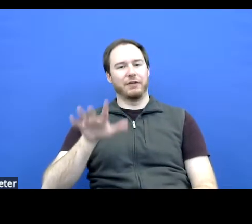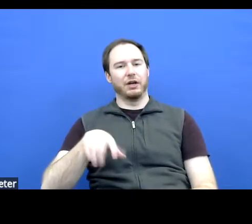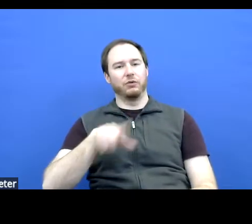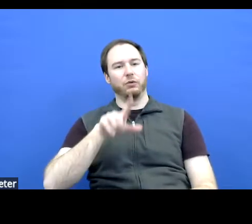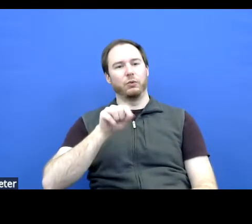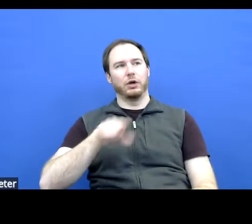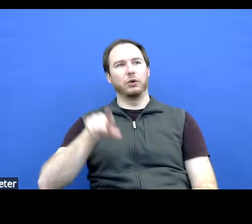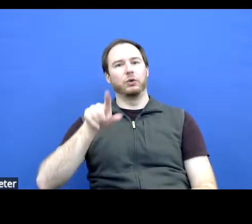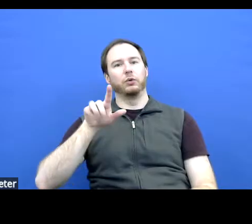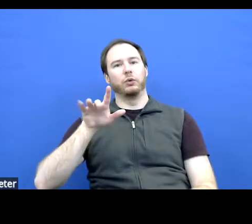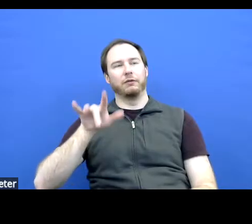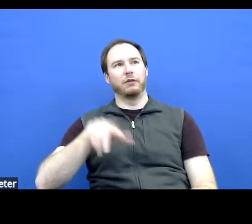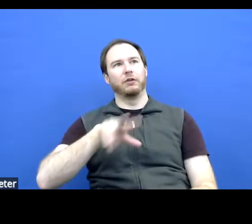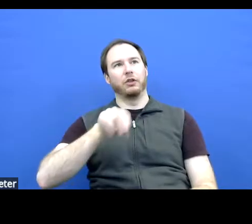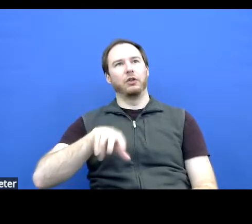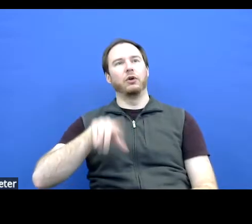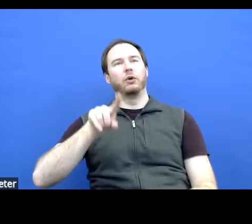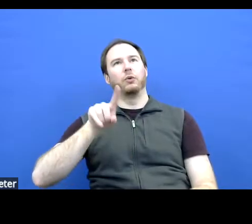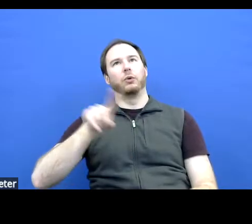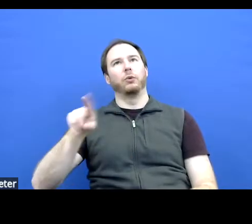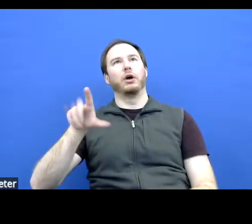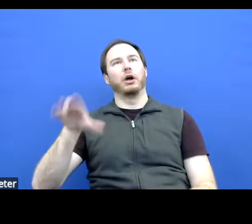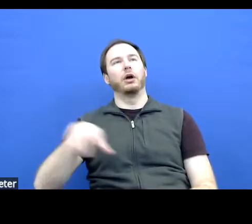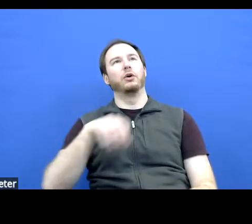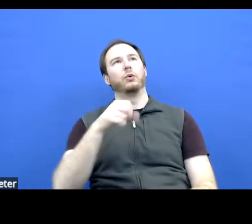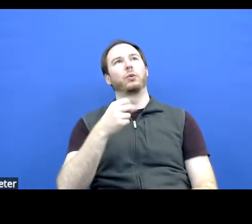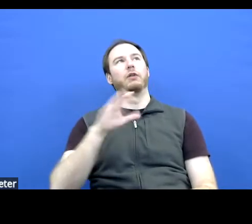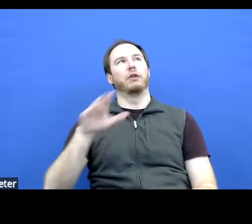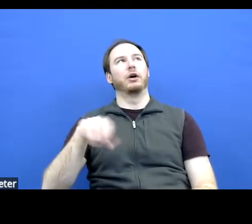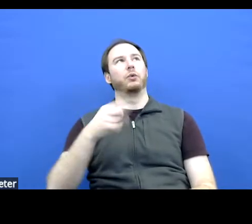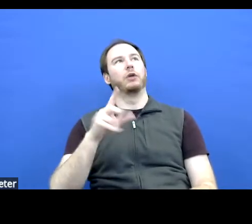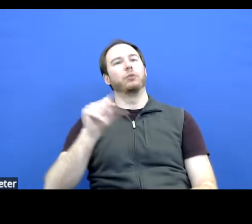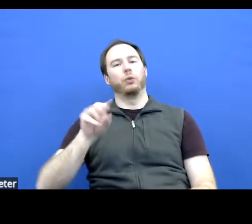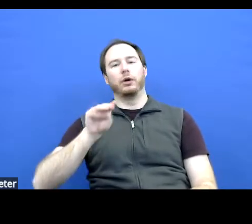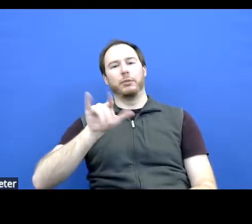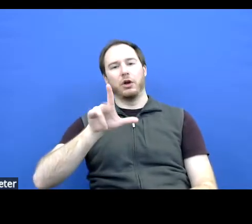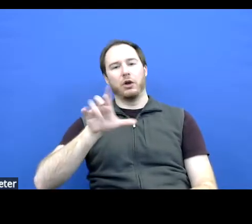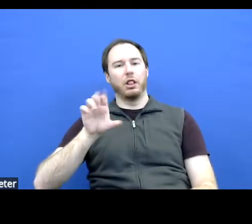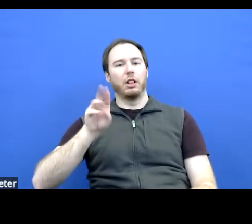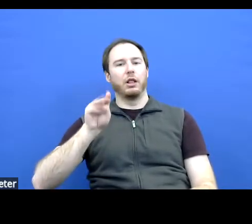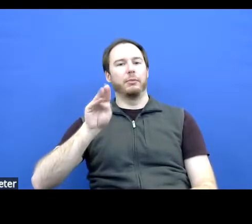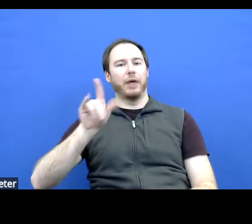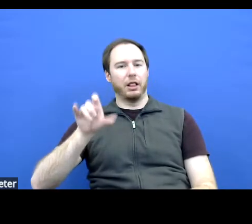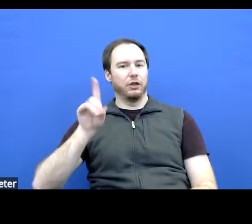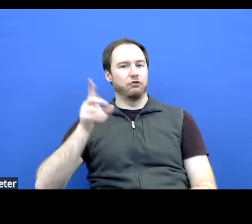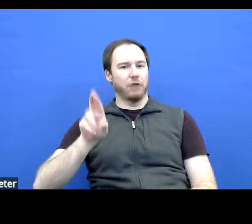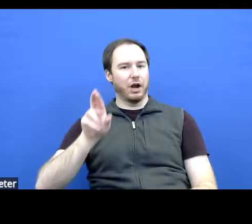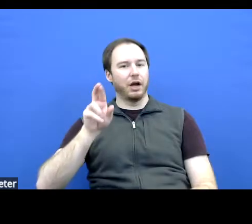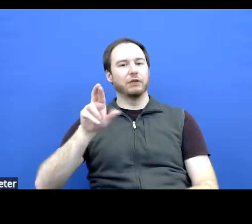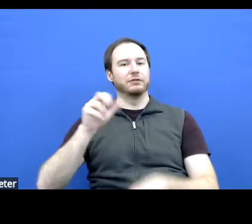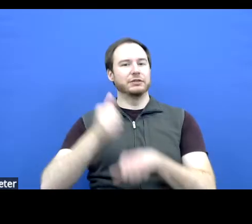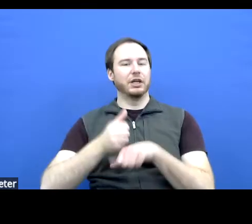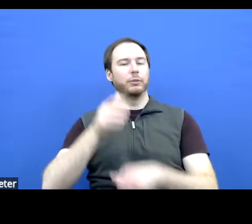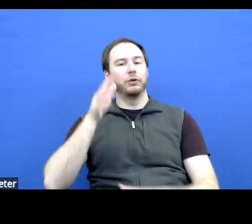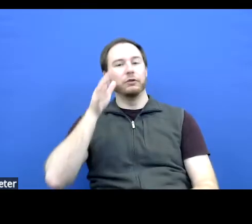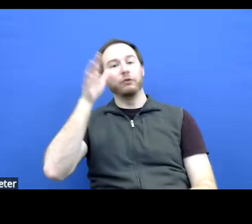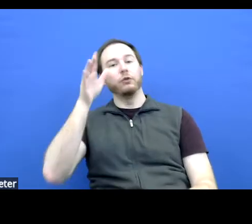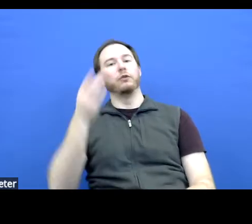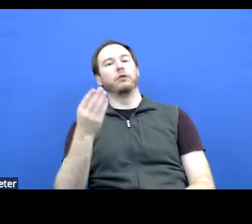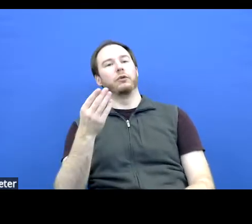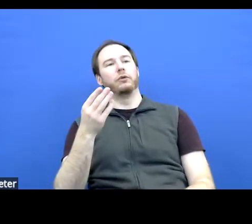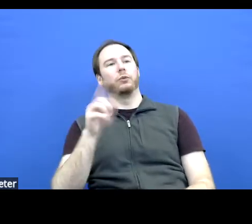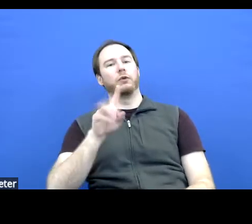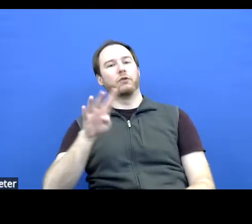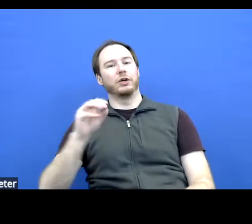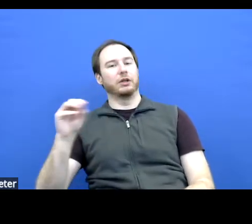20, 25, 30, 1100, 1200, and 1220 Miracle Mile Drive, and a future 1400 Miracle Mile